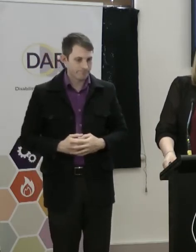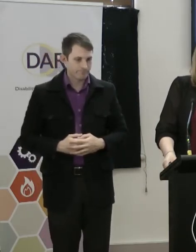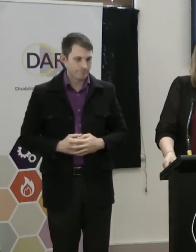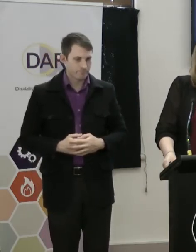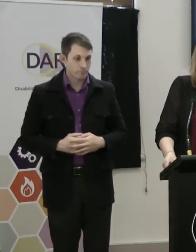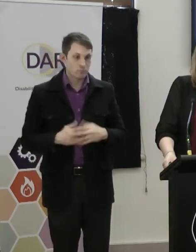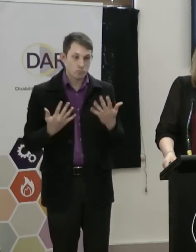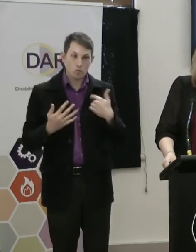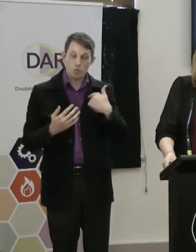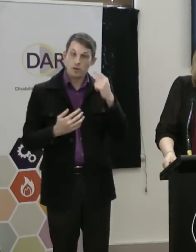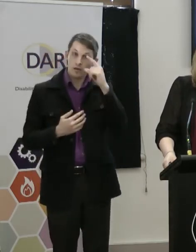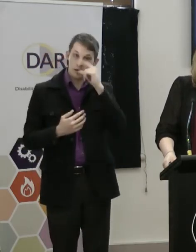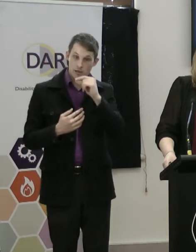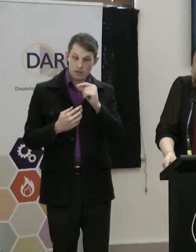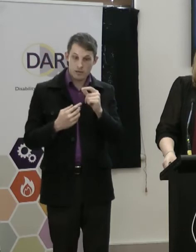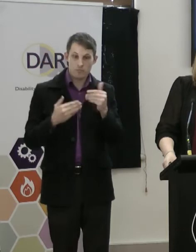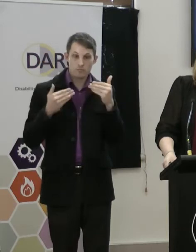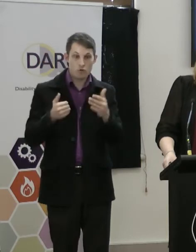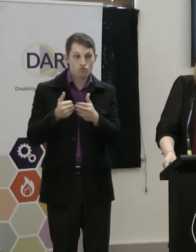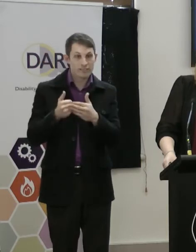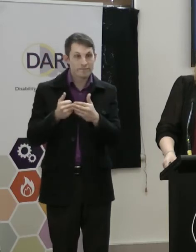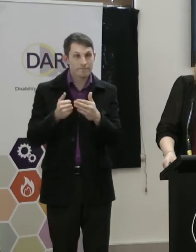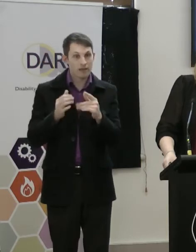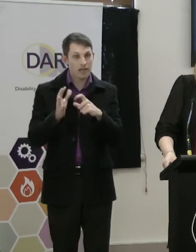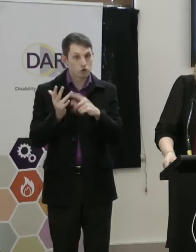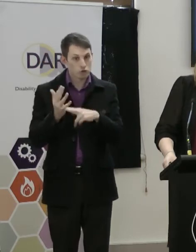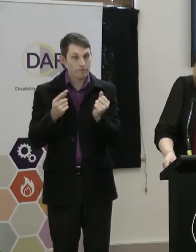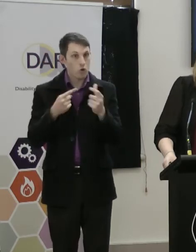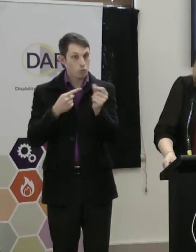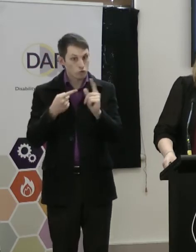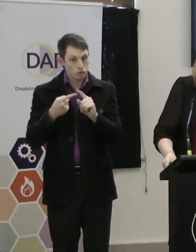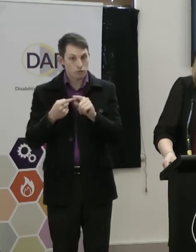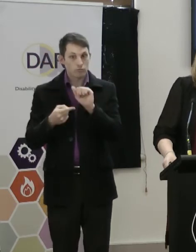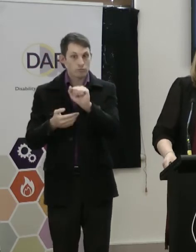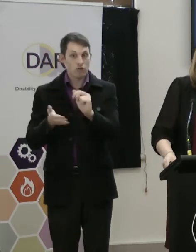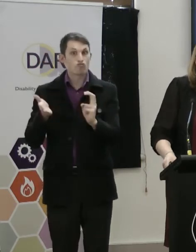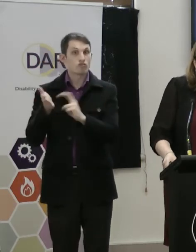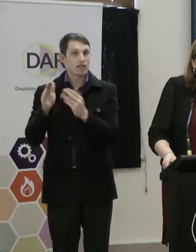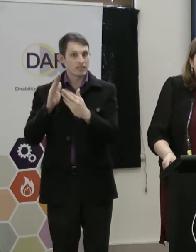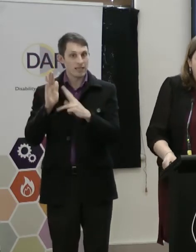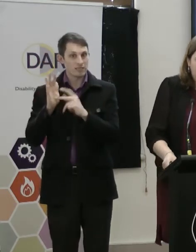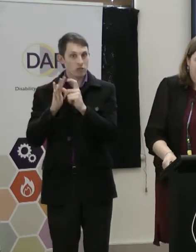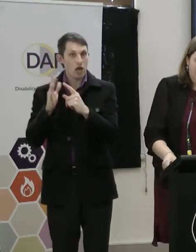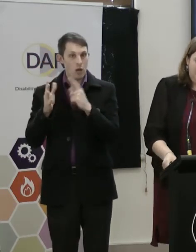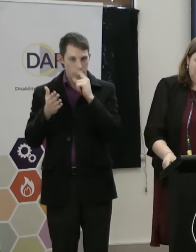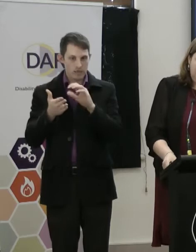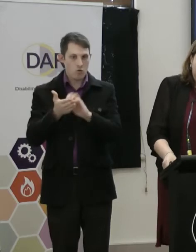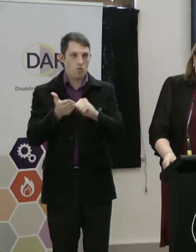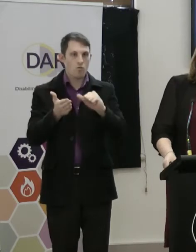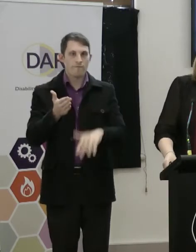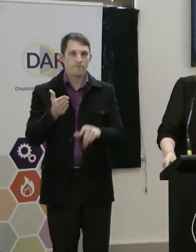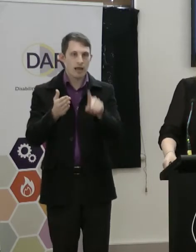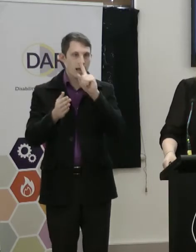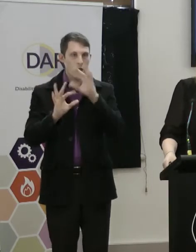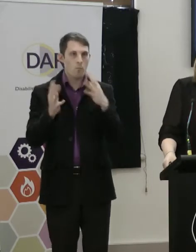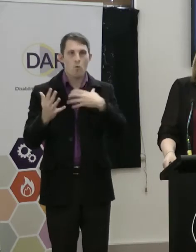take corrective action to the point of deregistering NDIS providers so that they can no longer operate in the NDIS market.